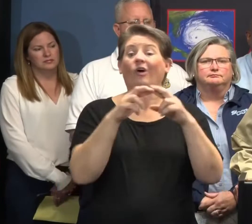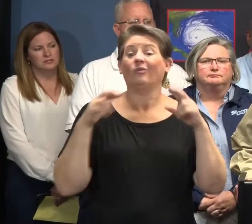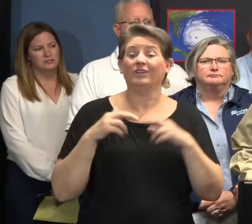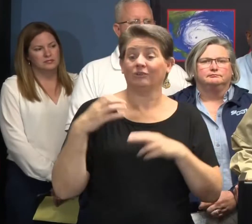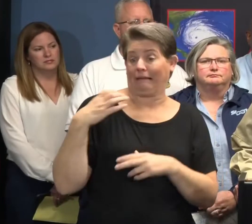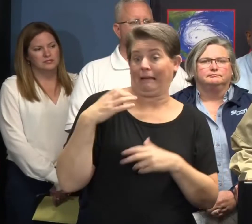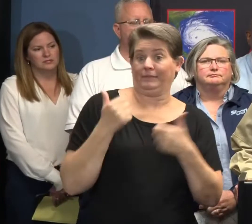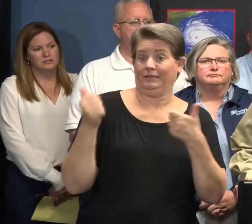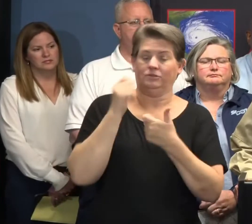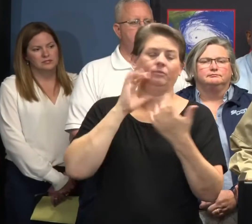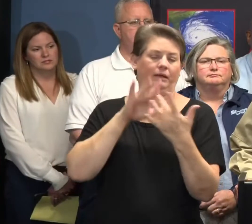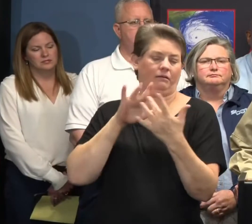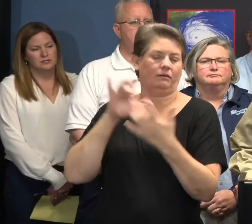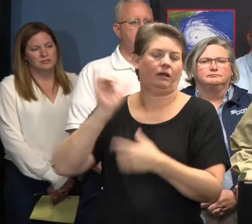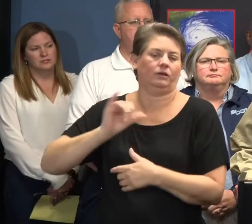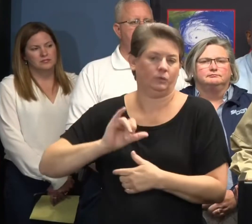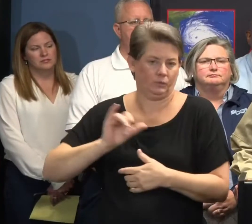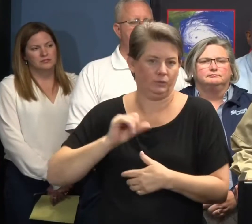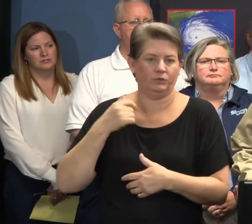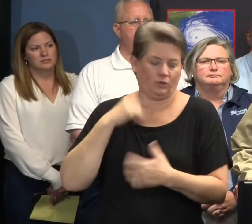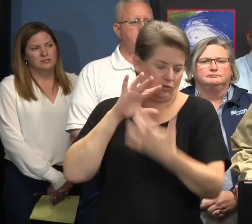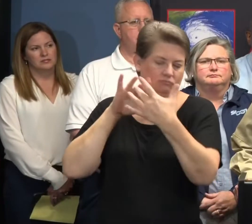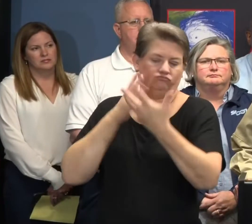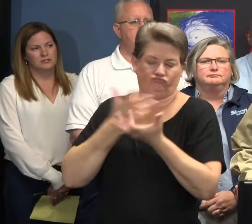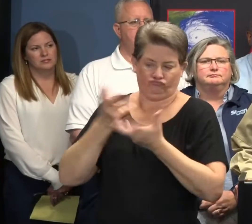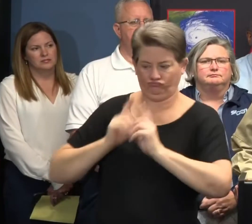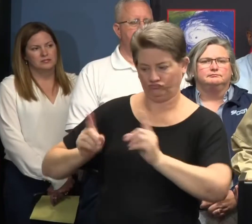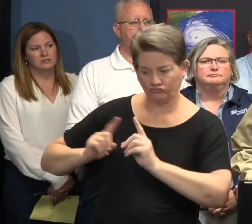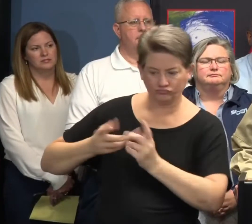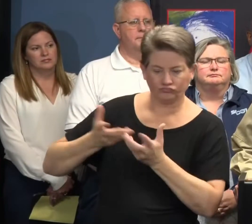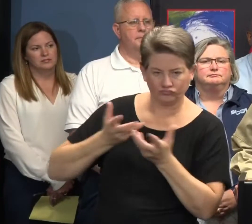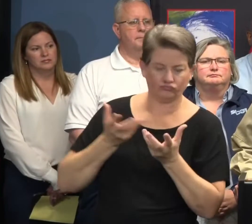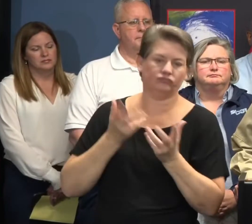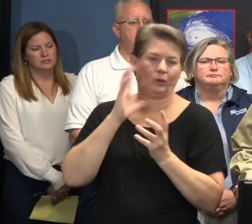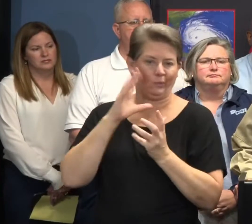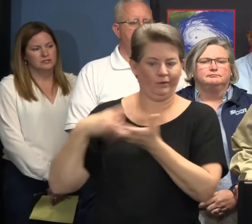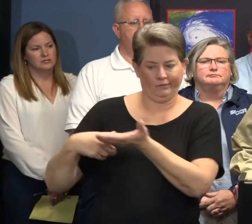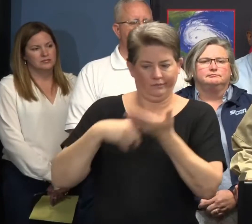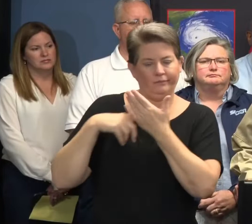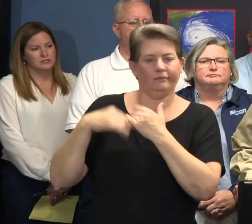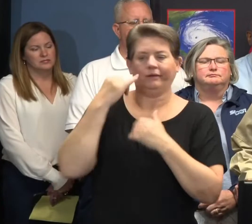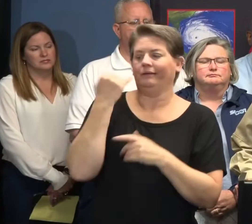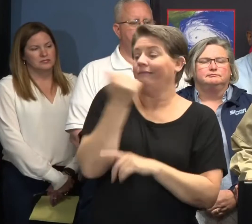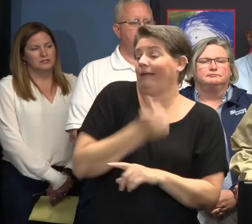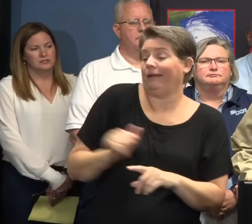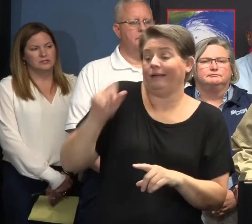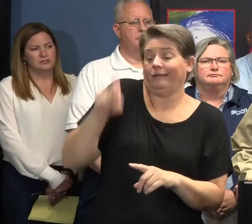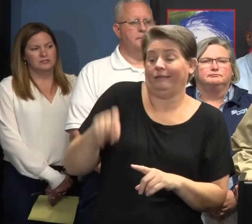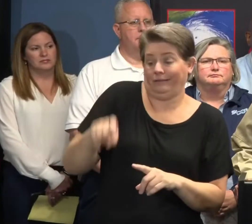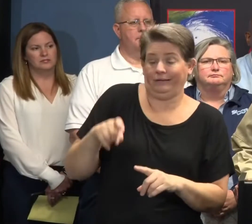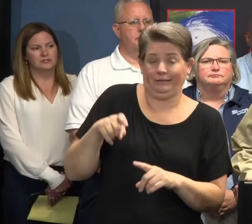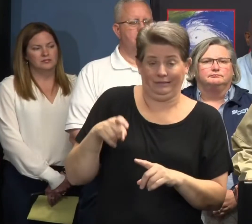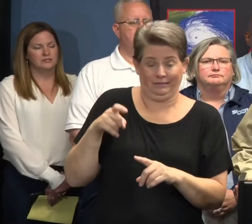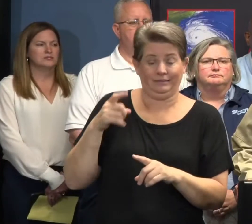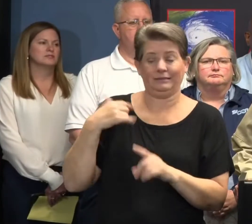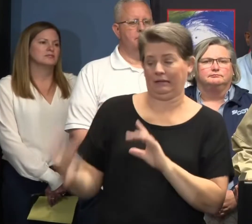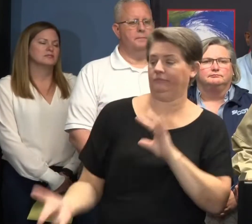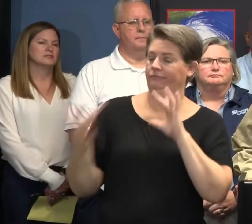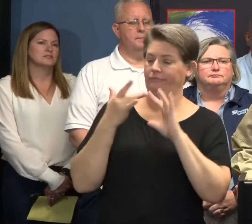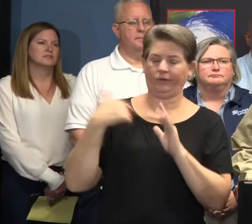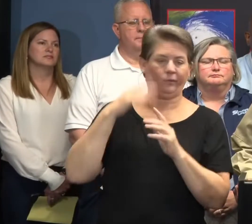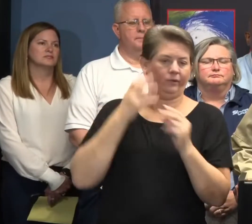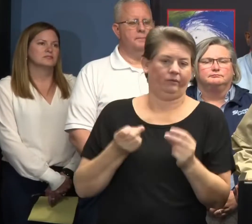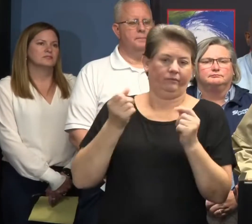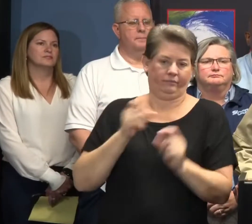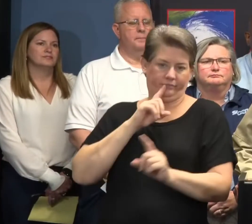maintaining contact with them. We will continue to talk to them, communicate with them, and if they have any needs after the storm has